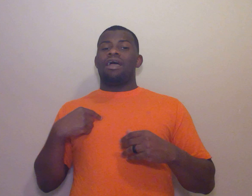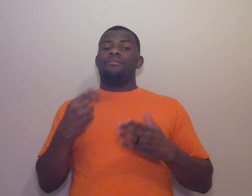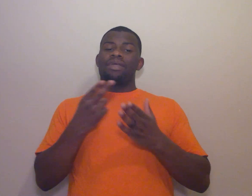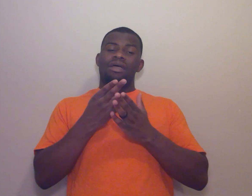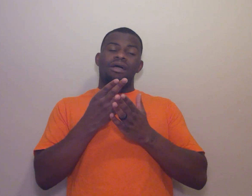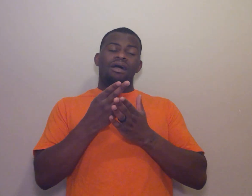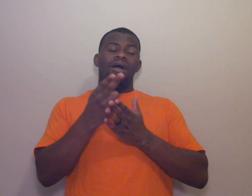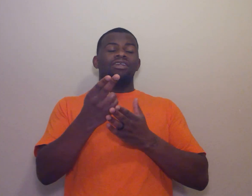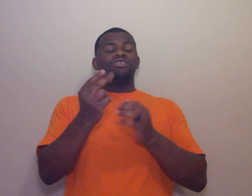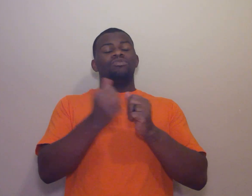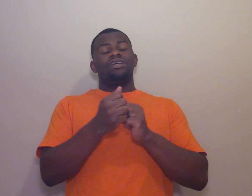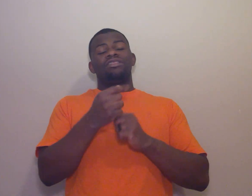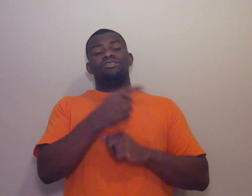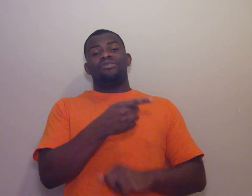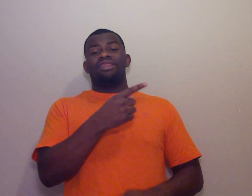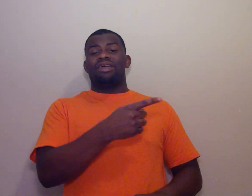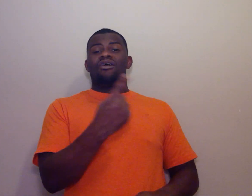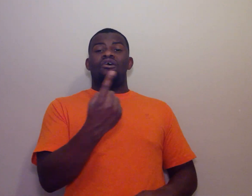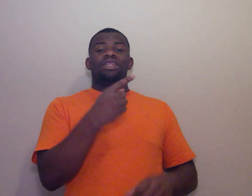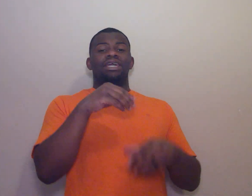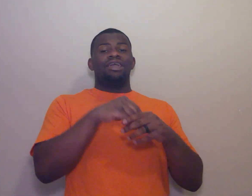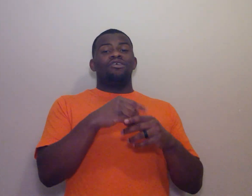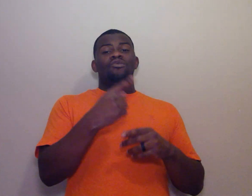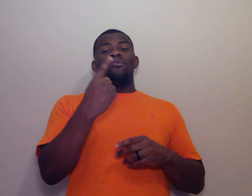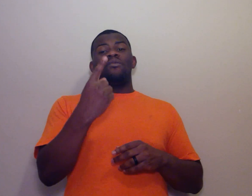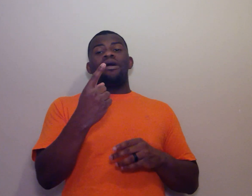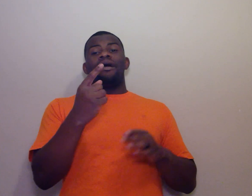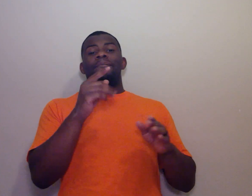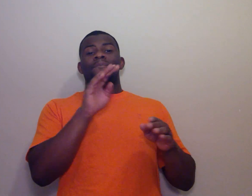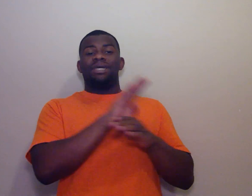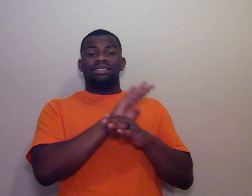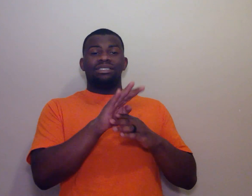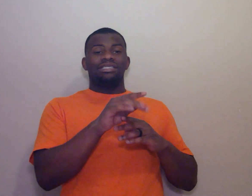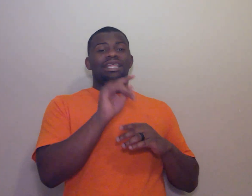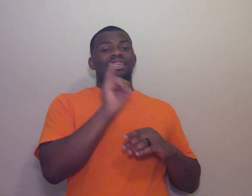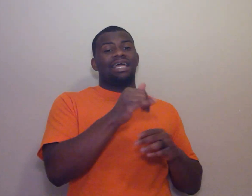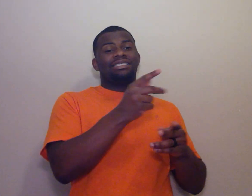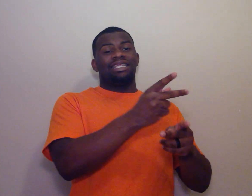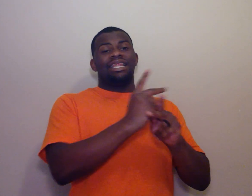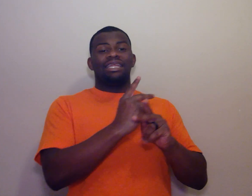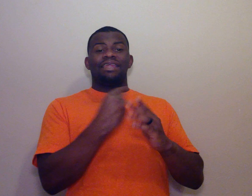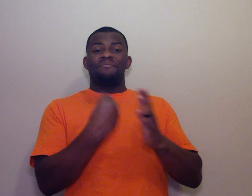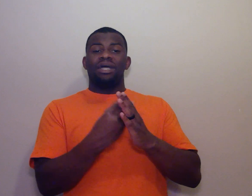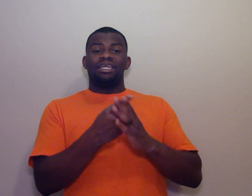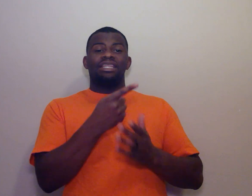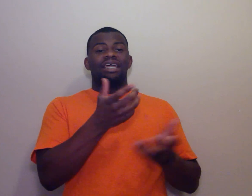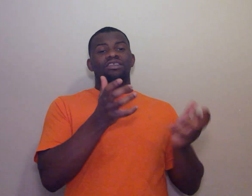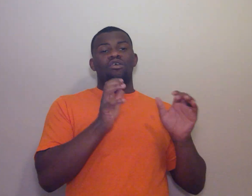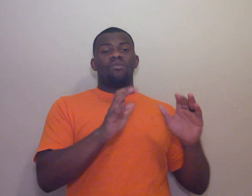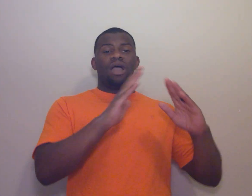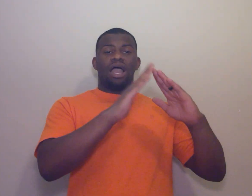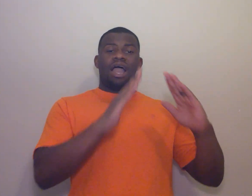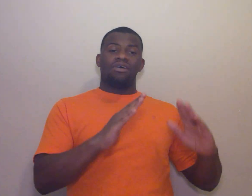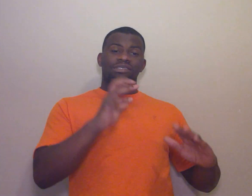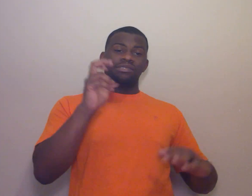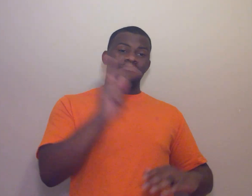one business, and that's lending money. They don't want houses back, okay? They want to lend money out and get interest off of money.